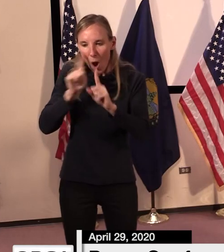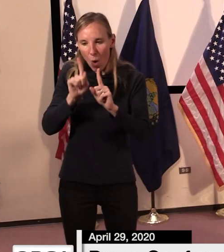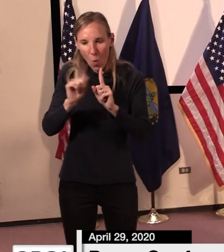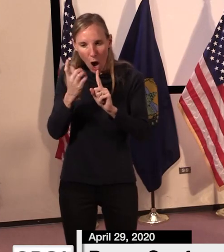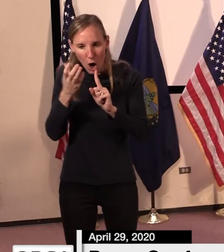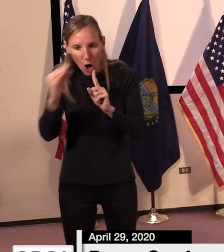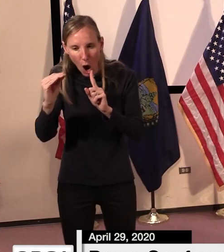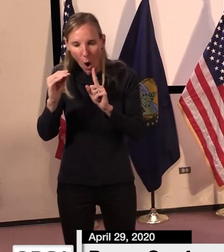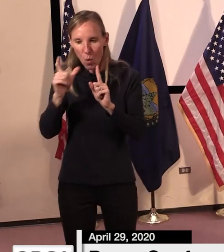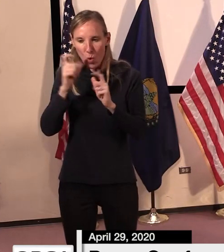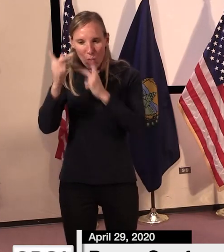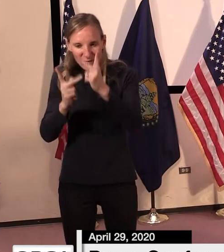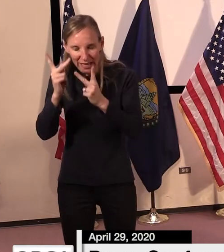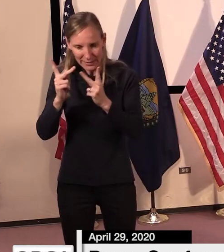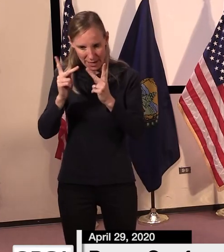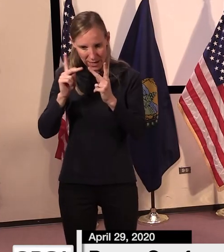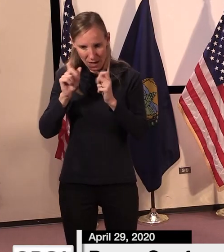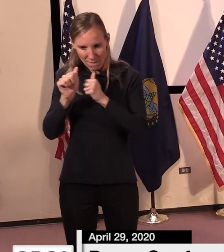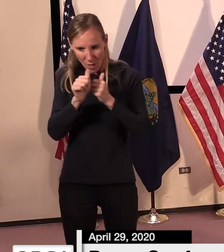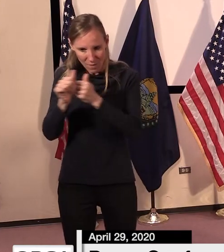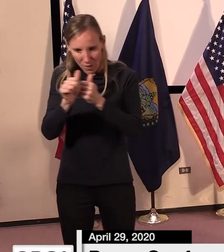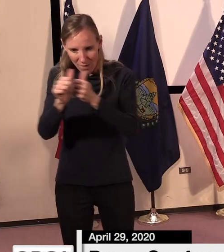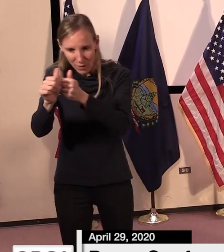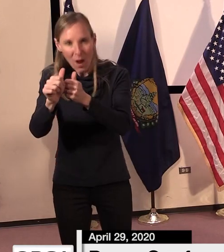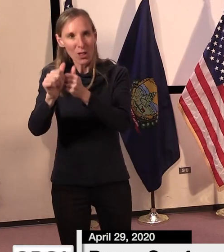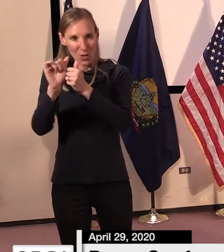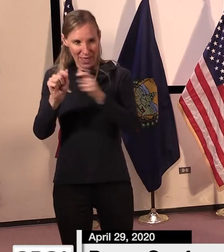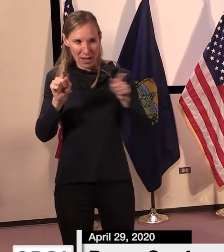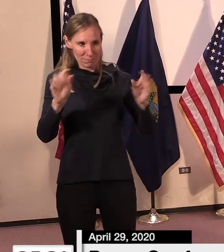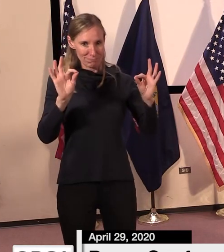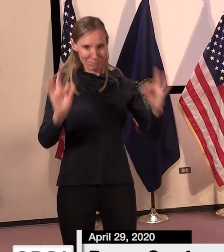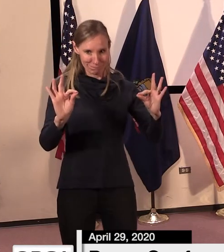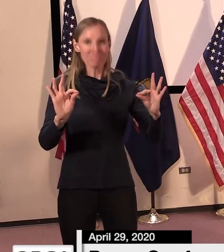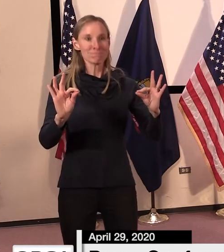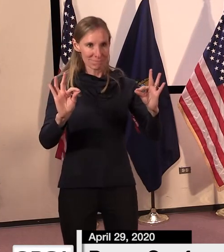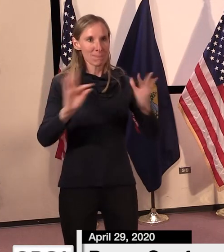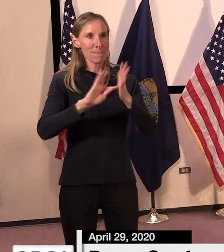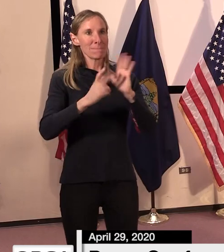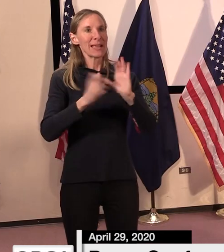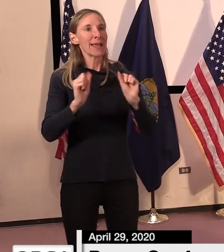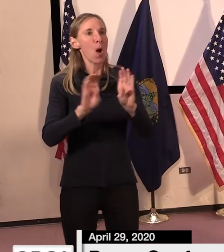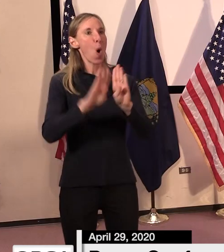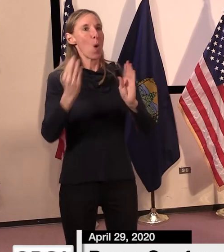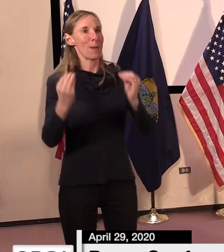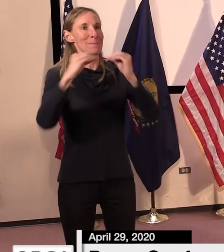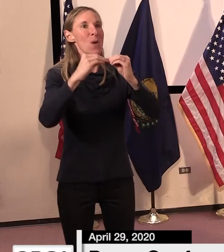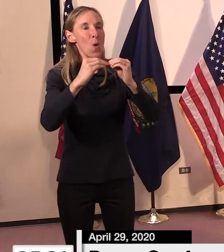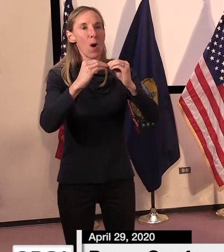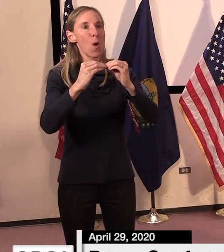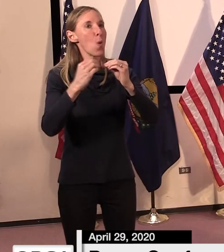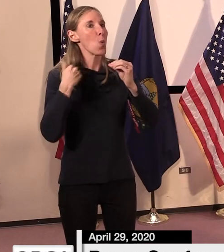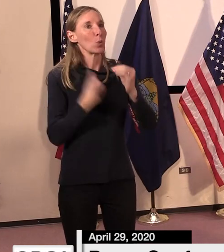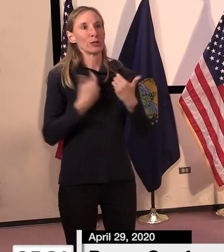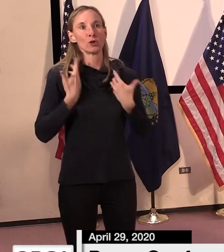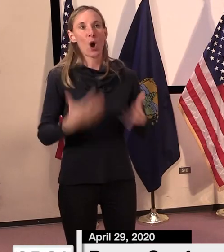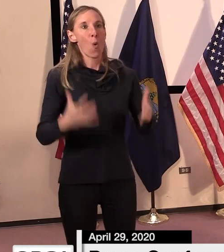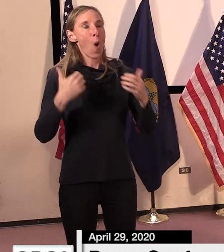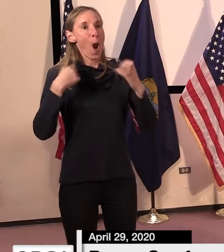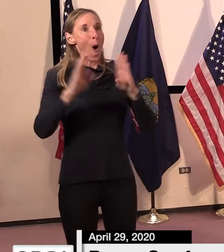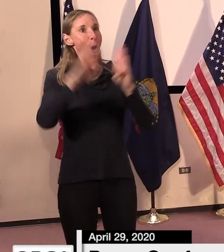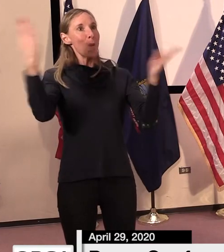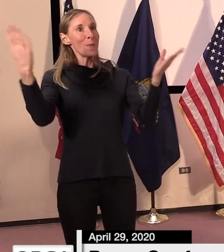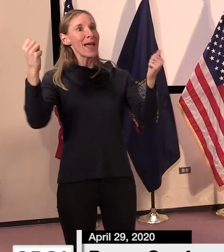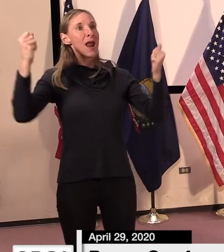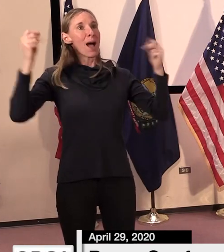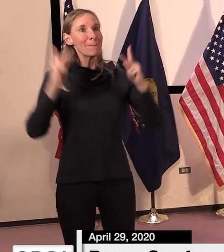to continue opening the economic spigot and make sure we don't lose ground on the progress we've made thus far.